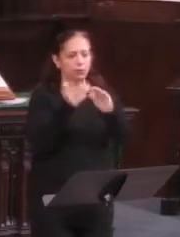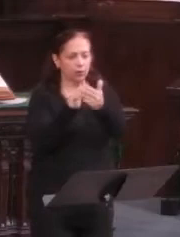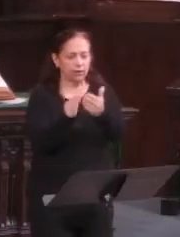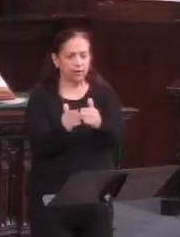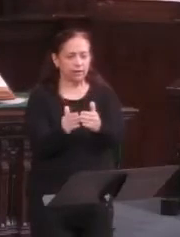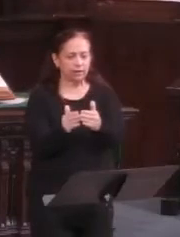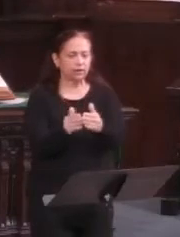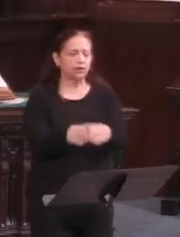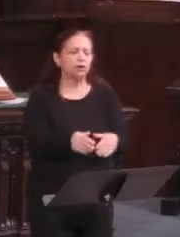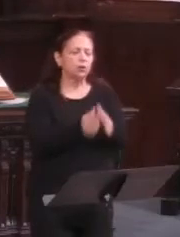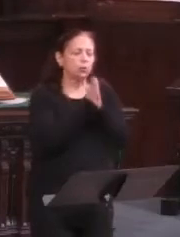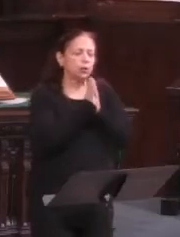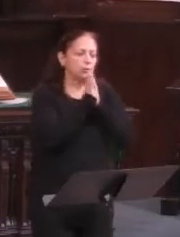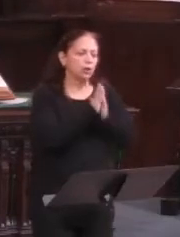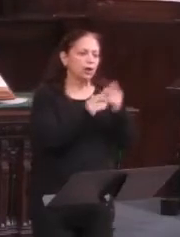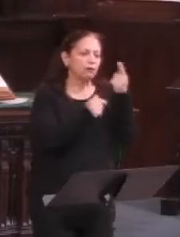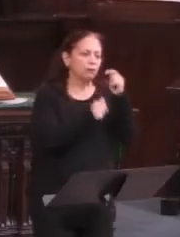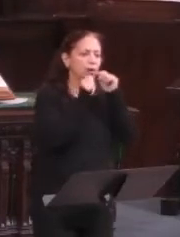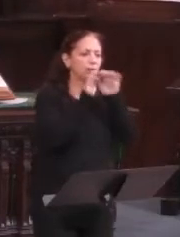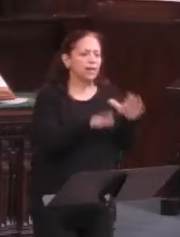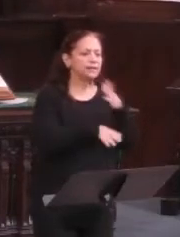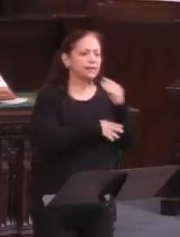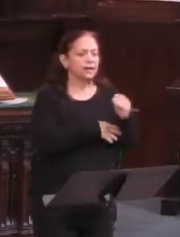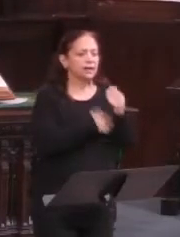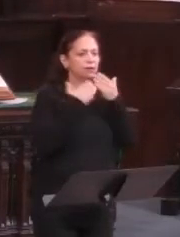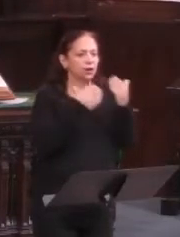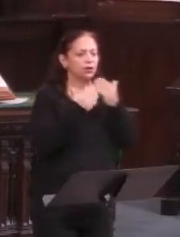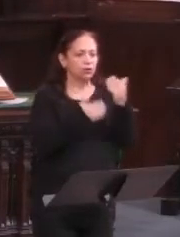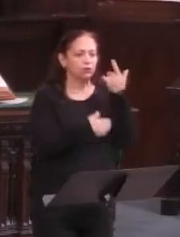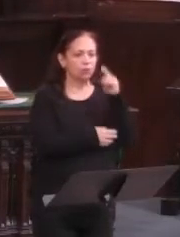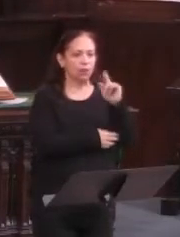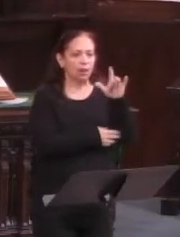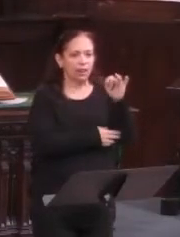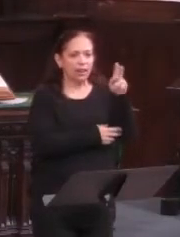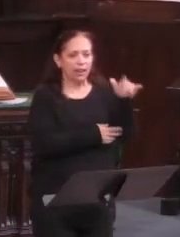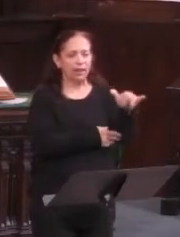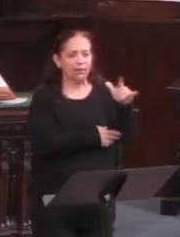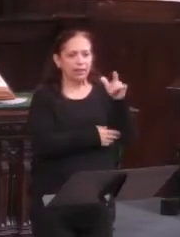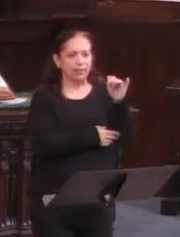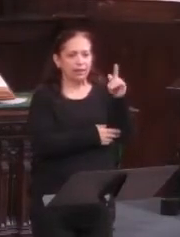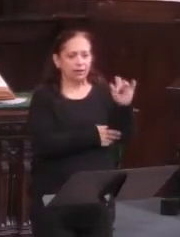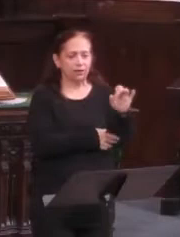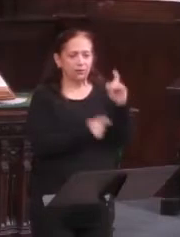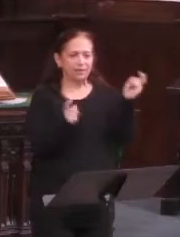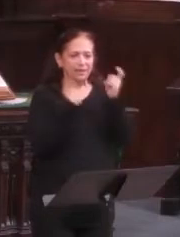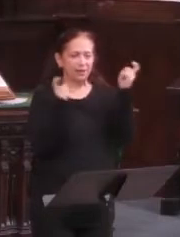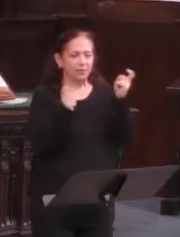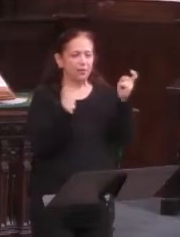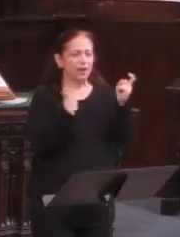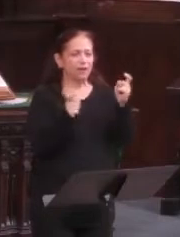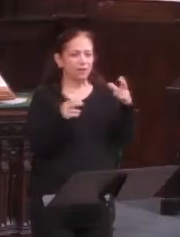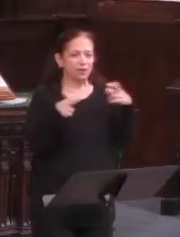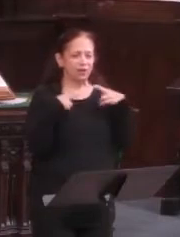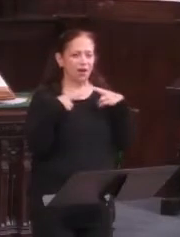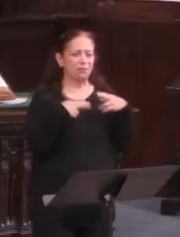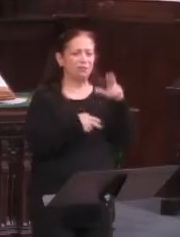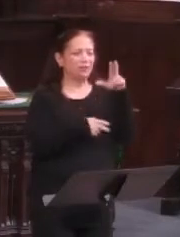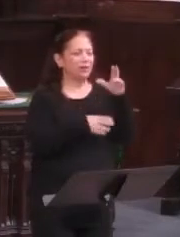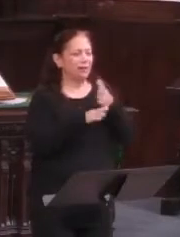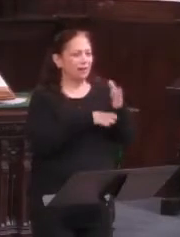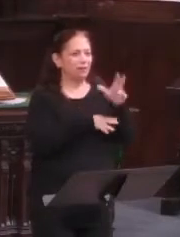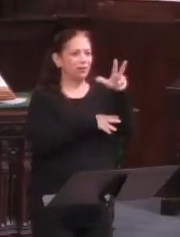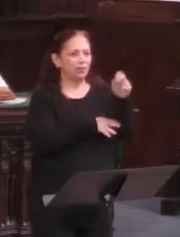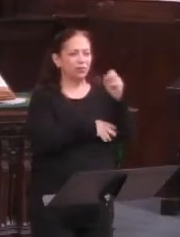and gratitude for Larry Little, who will be celebrating his retirement after 30 years of working at